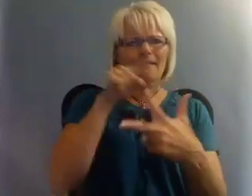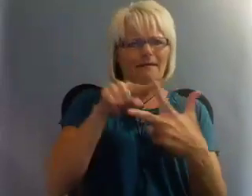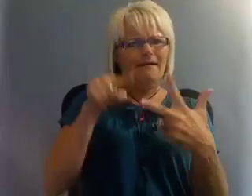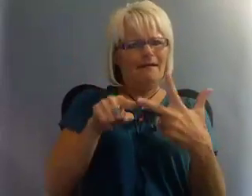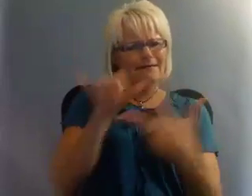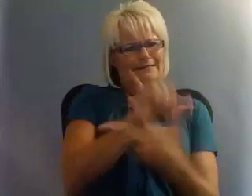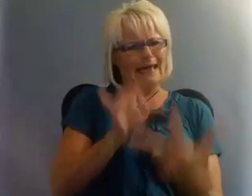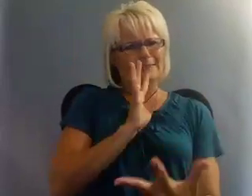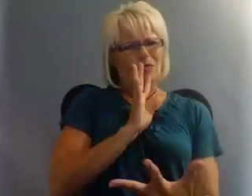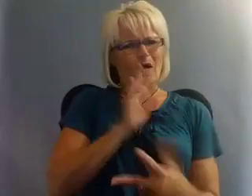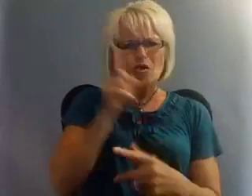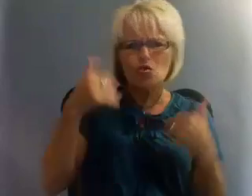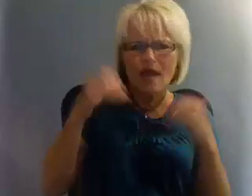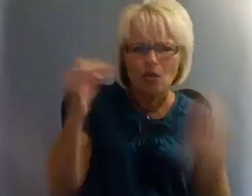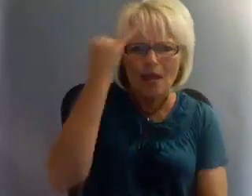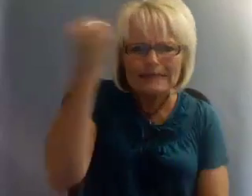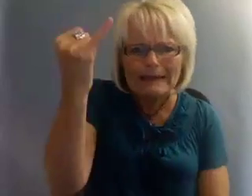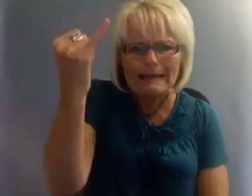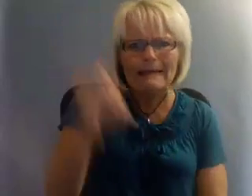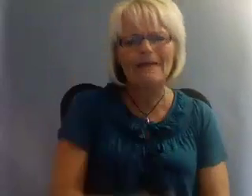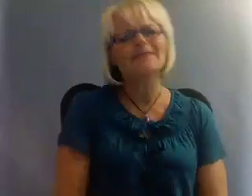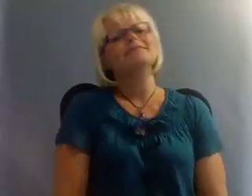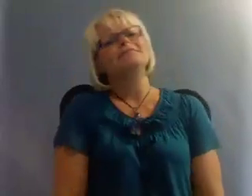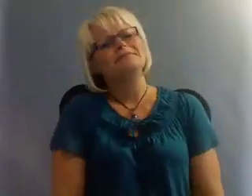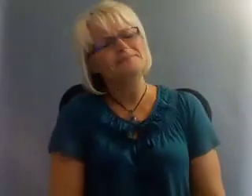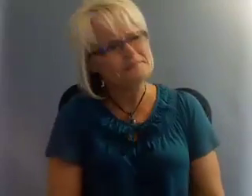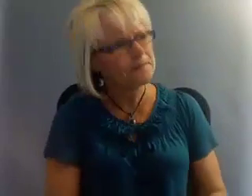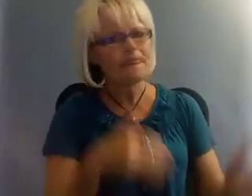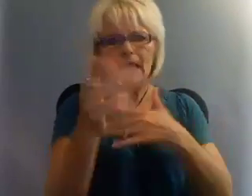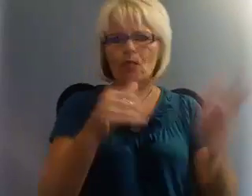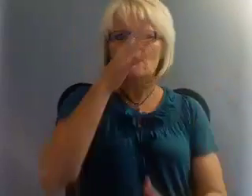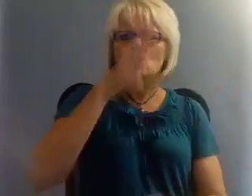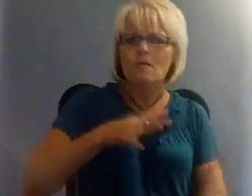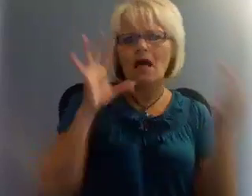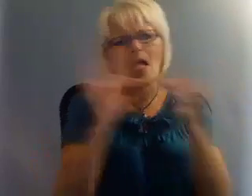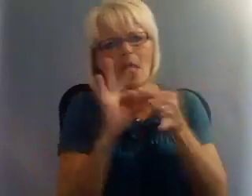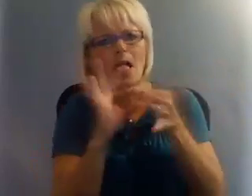on to start living out the horrible transgressions of her idiot husband.